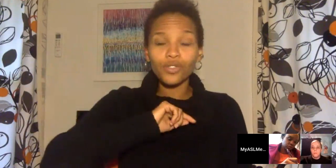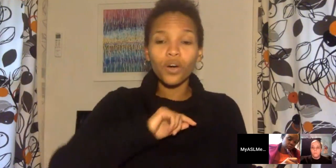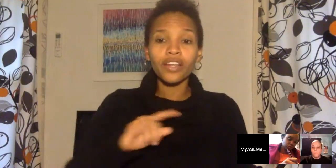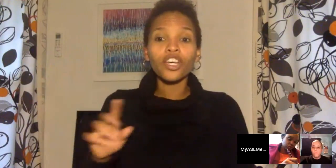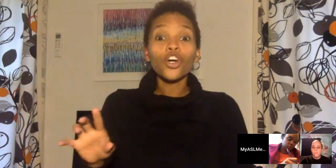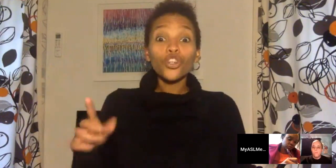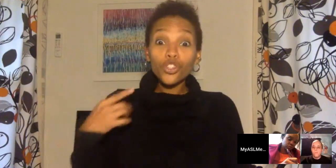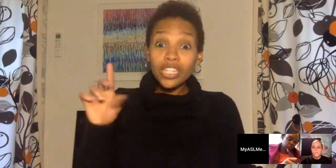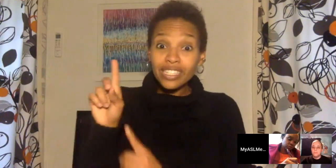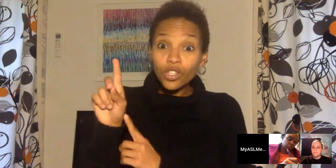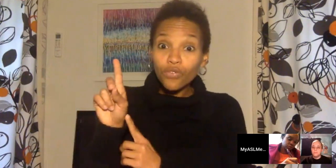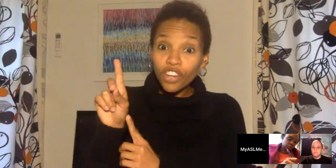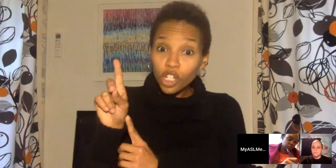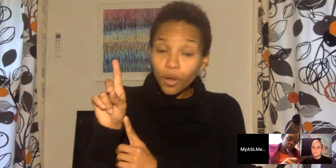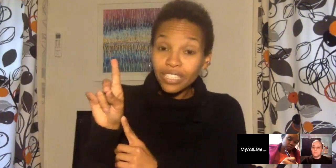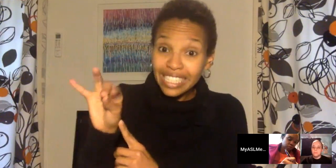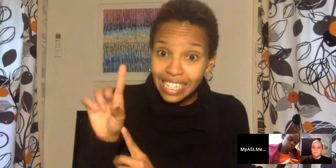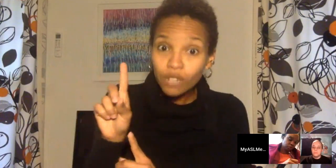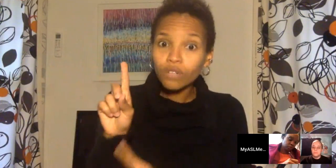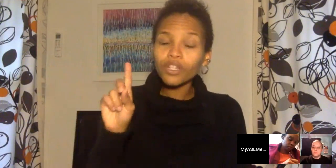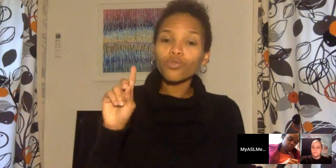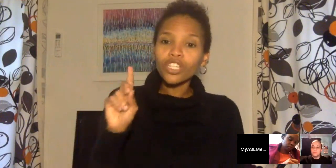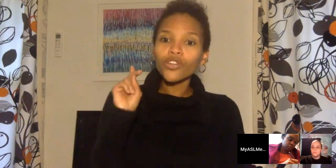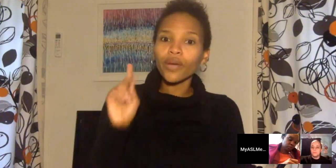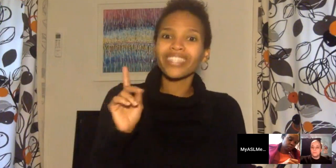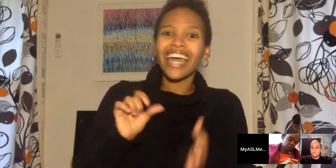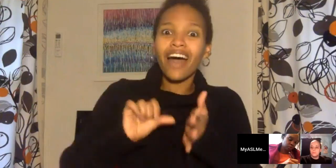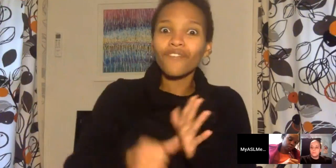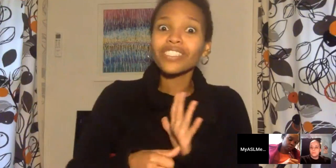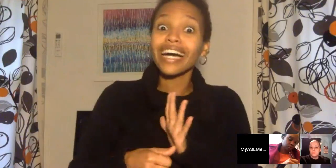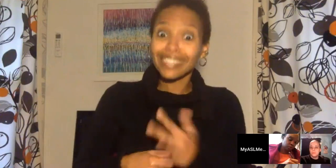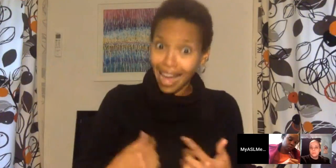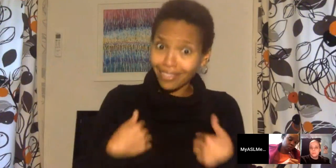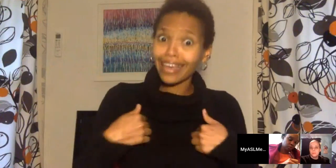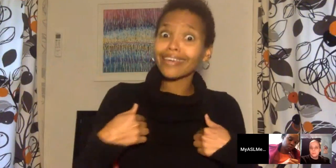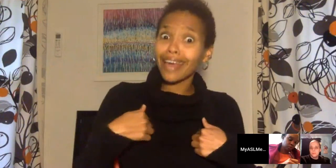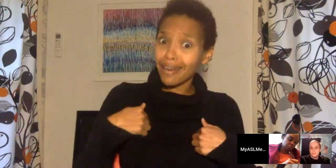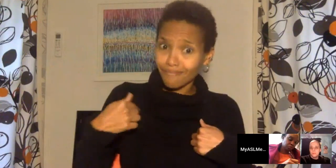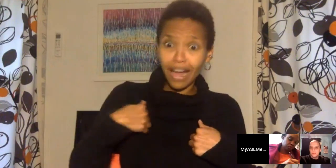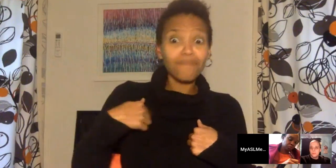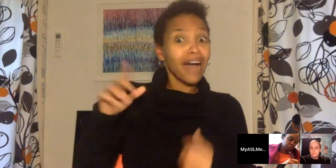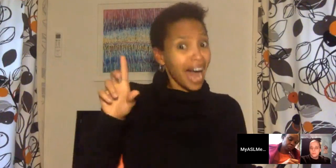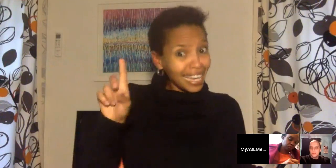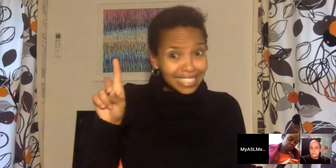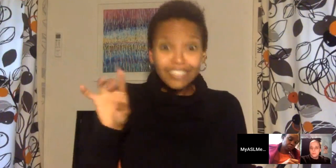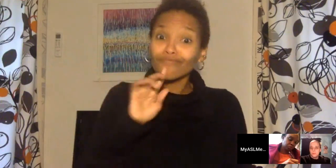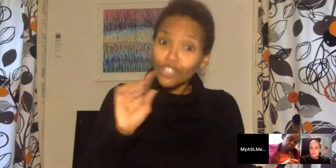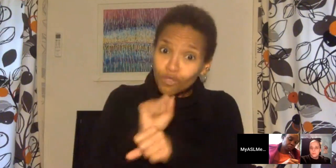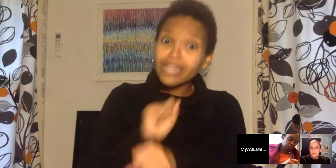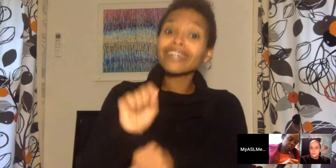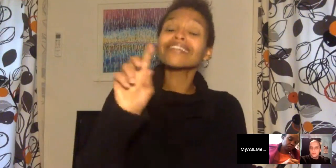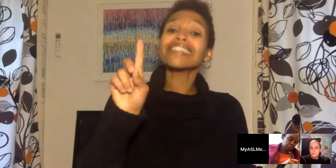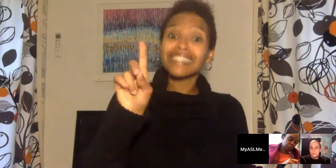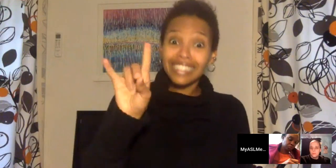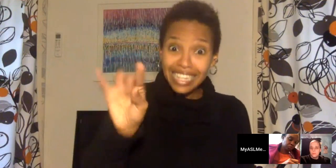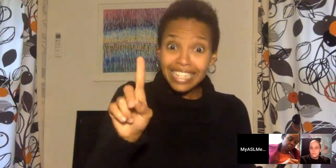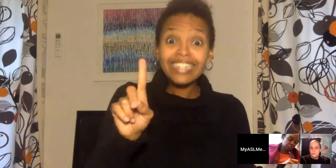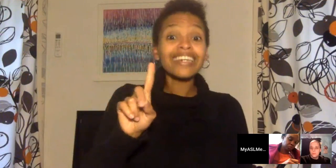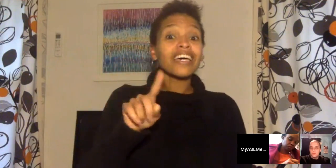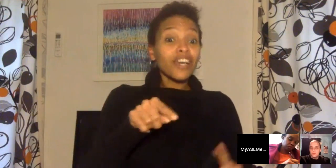one. The fingerspell did would be a really great way to emphasize that, like, yeah, I true biz did, you